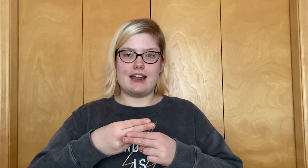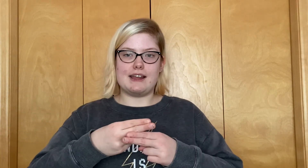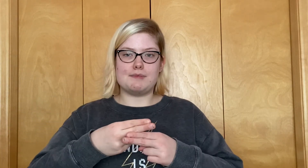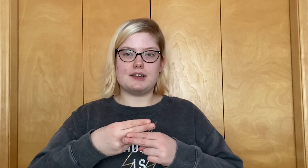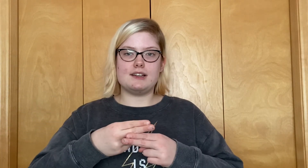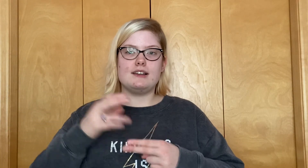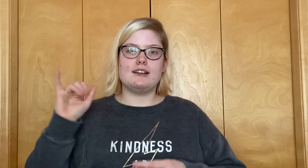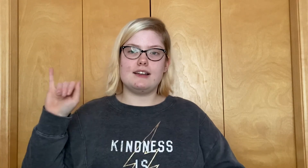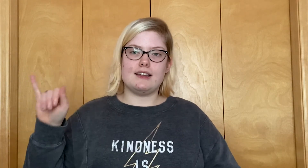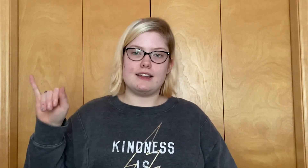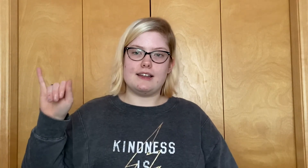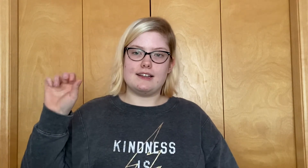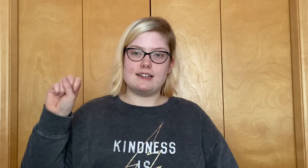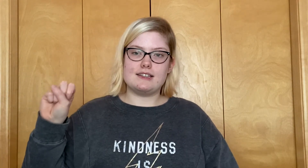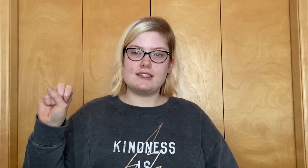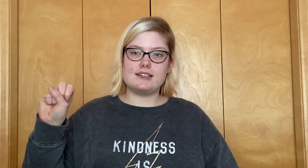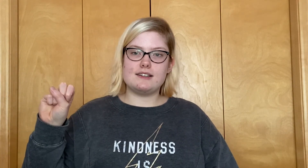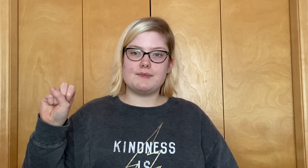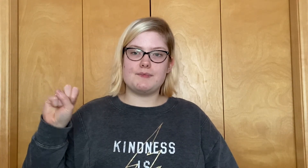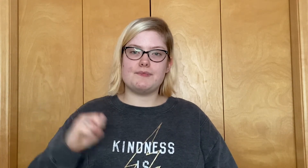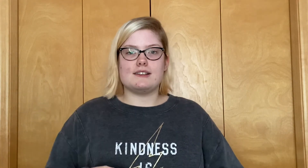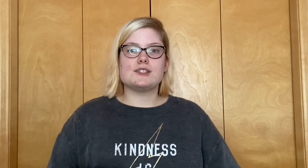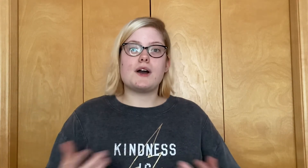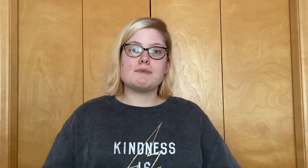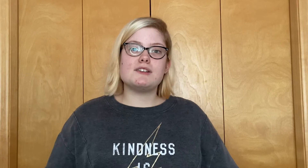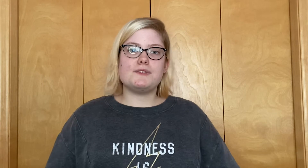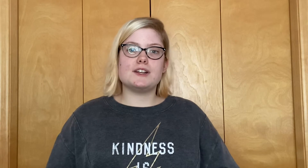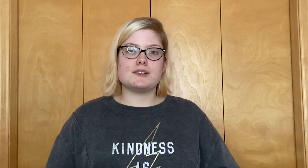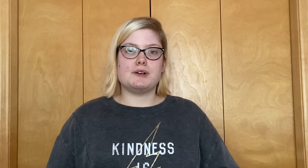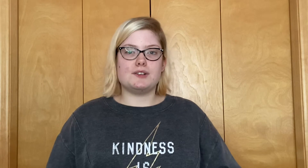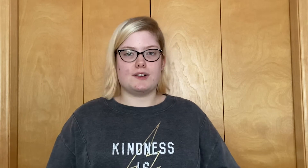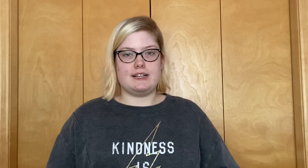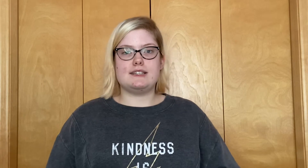name is, so I'm gonna finger spell Grace.